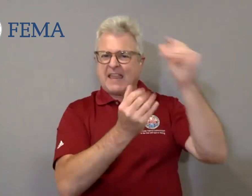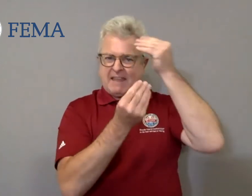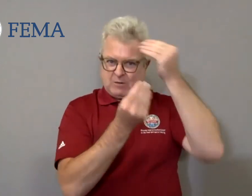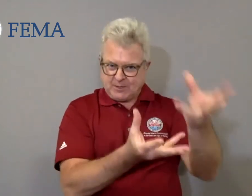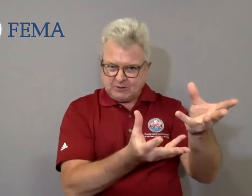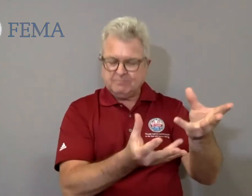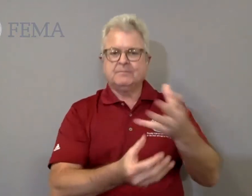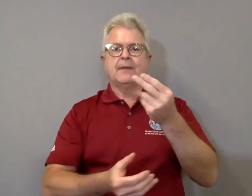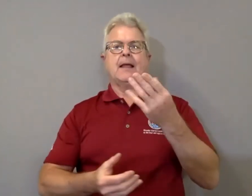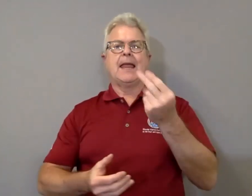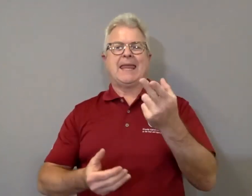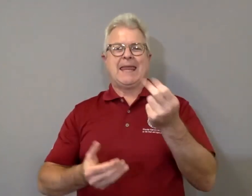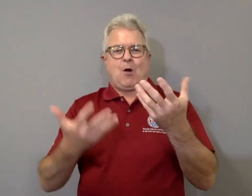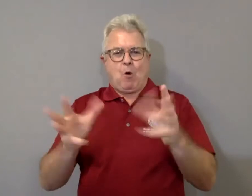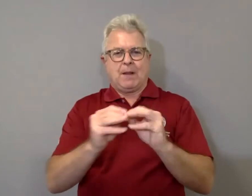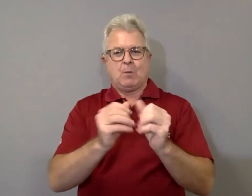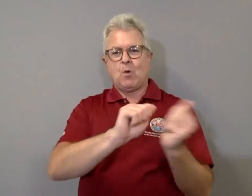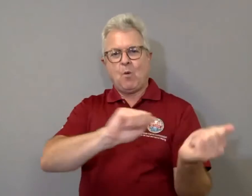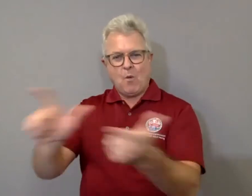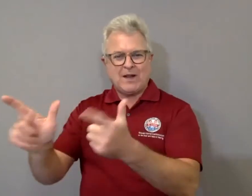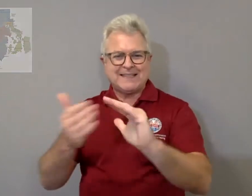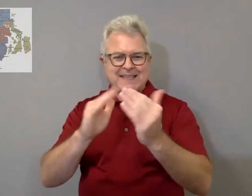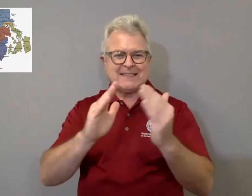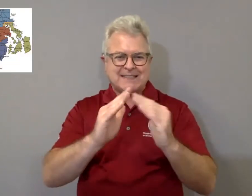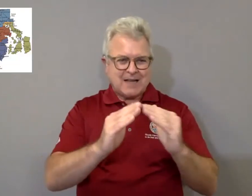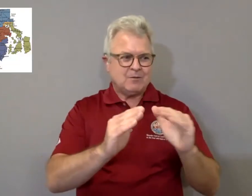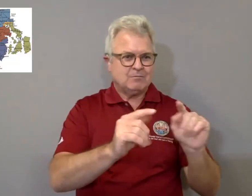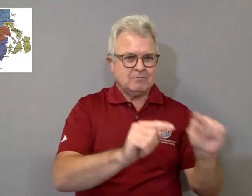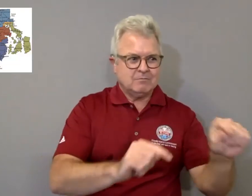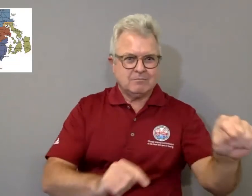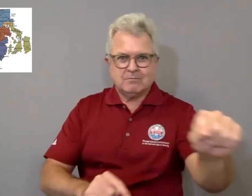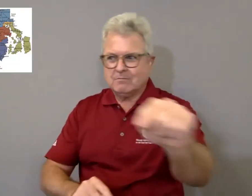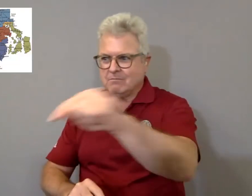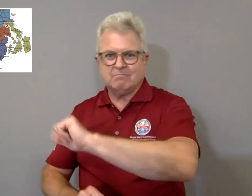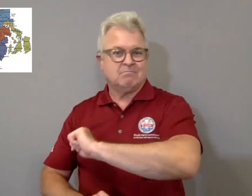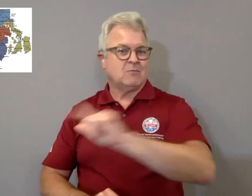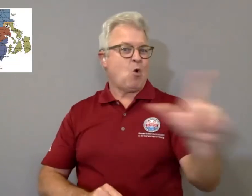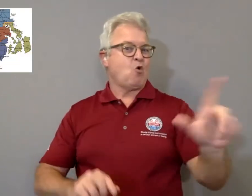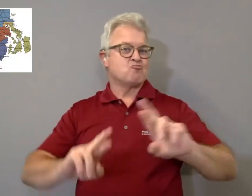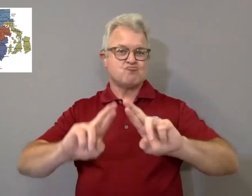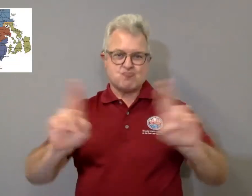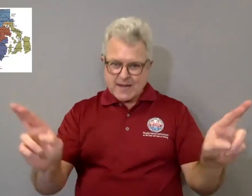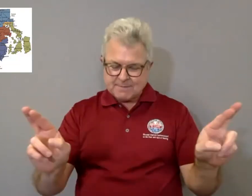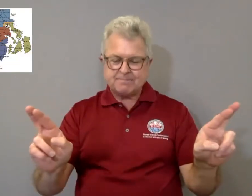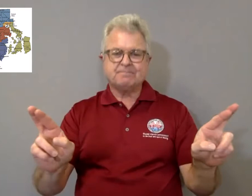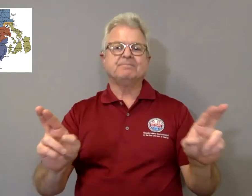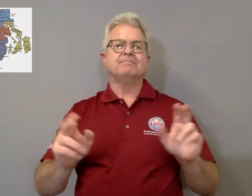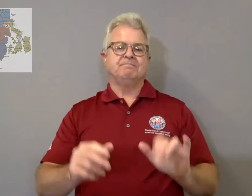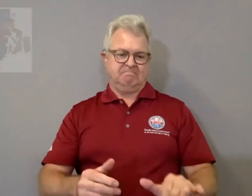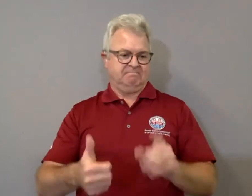well as state agencies to make sure they had all the same information, as well as giving information to all local towns